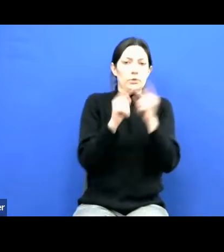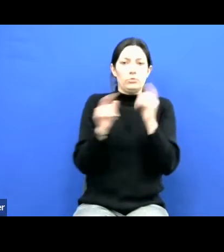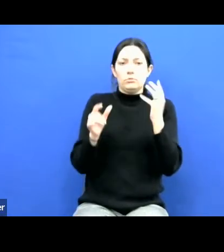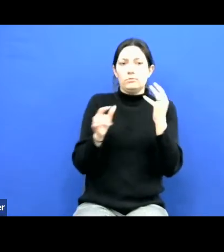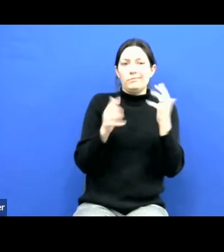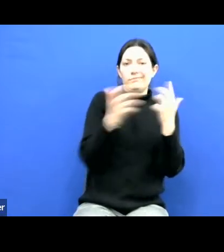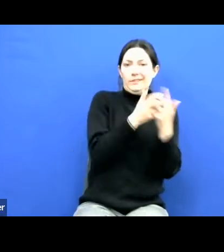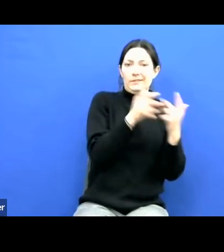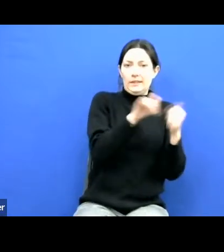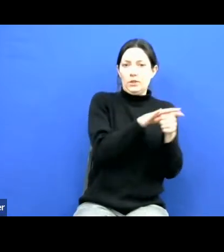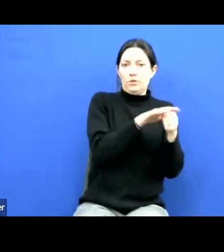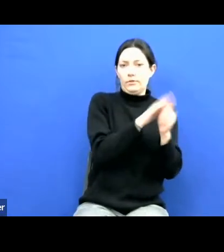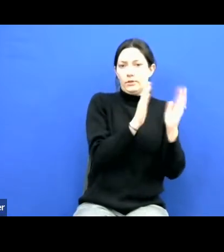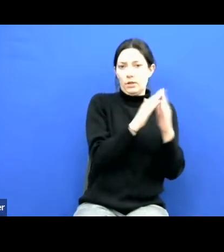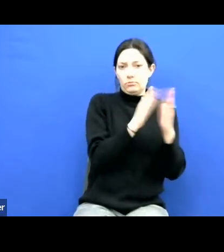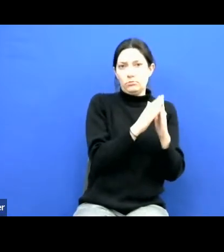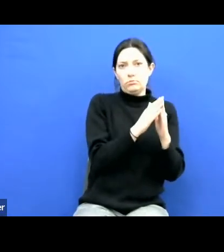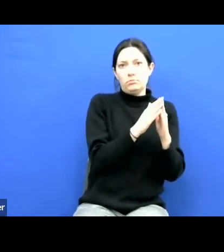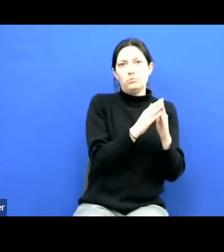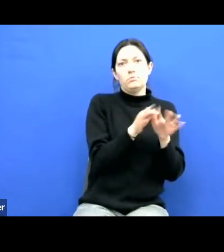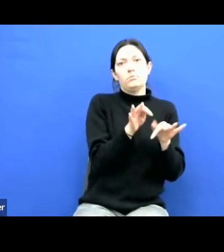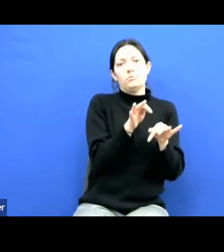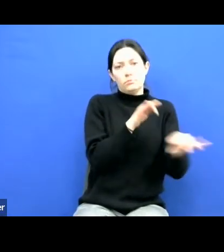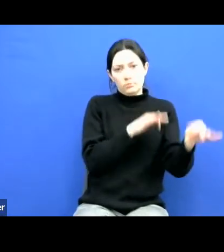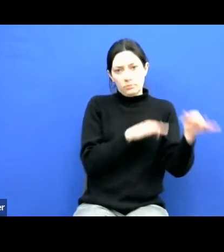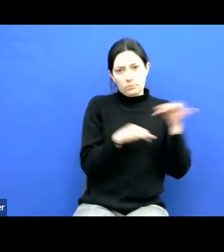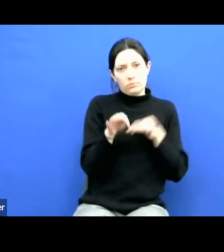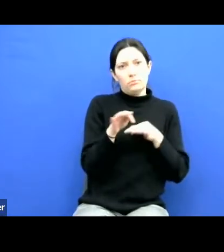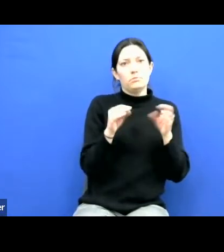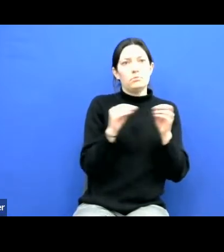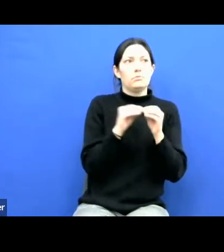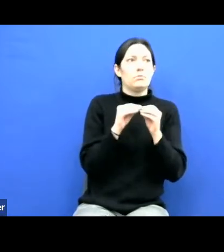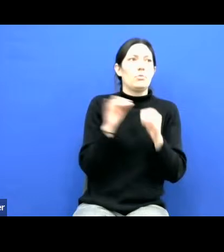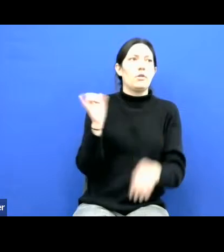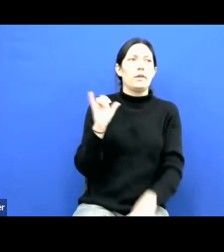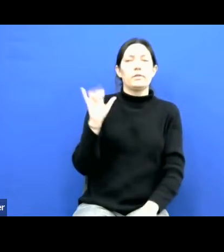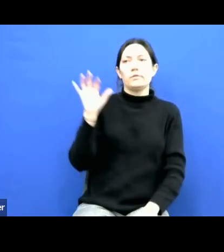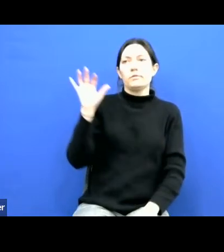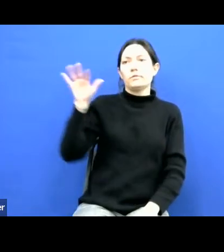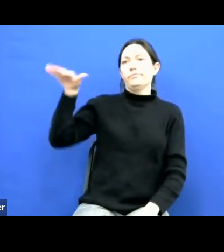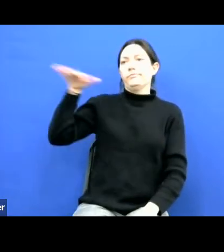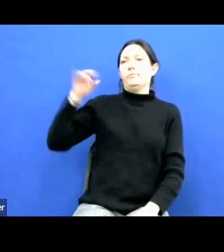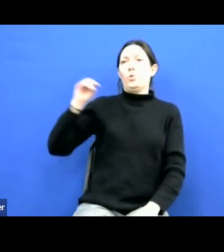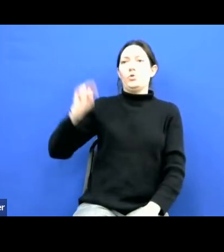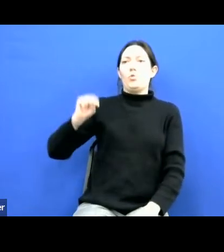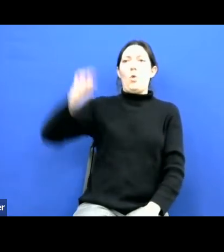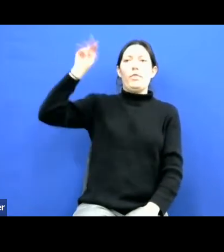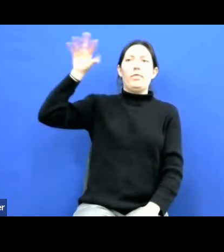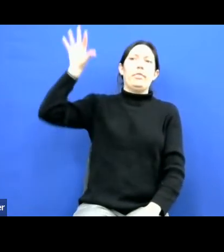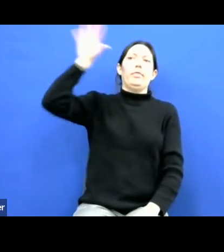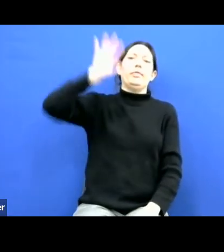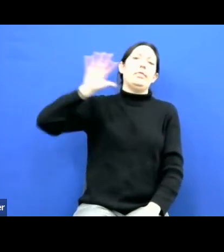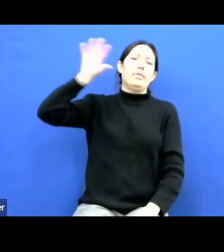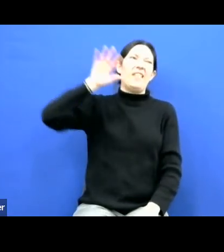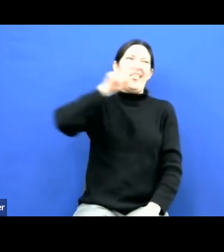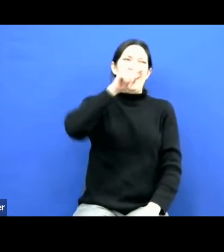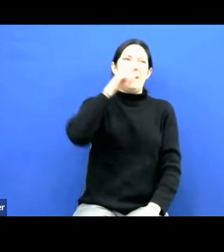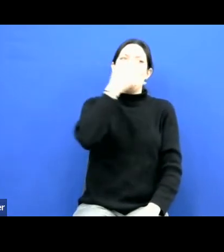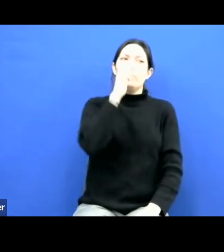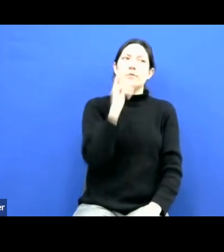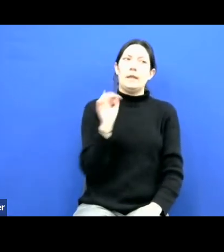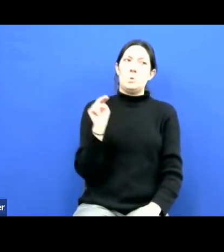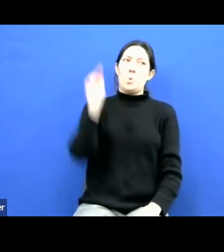part of town, as opposed to, some of the portions up further north is what it kind of looks like to